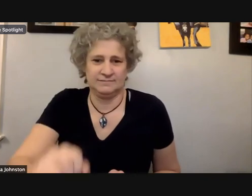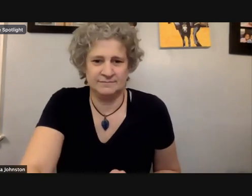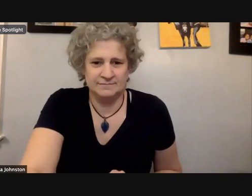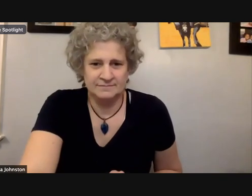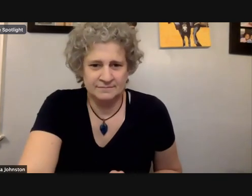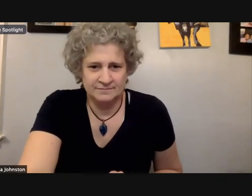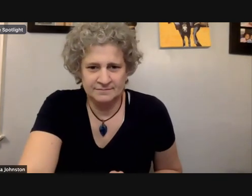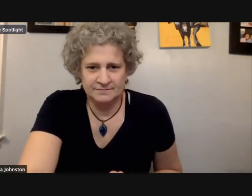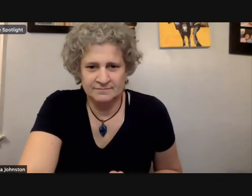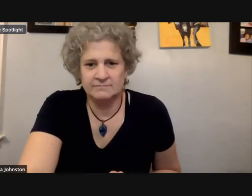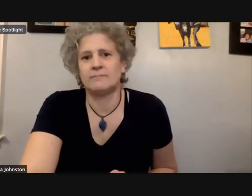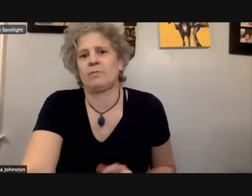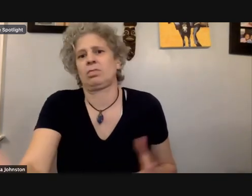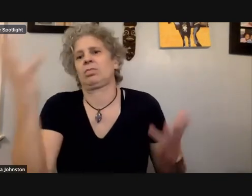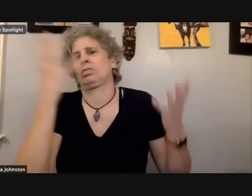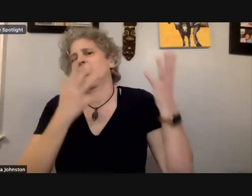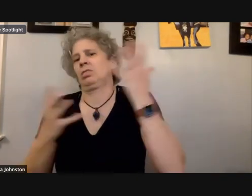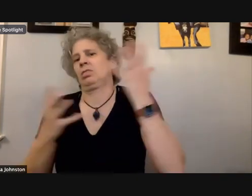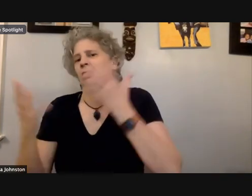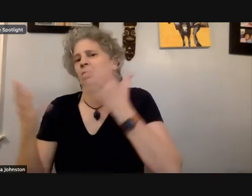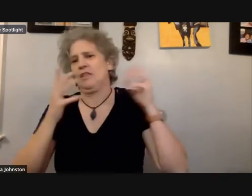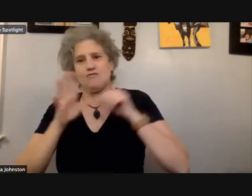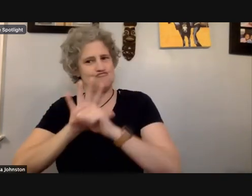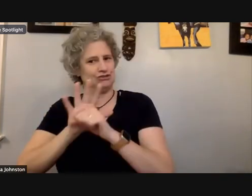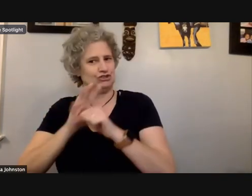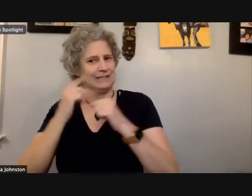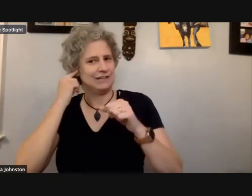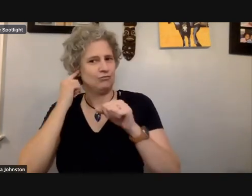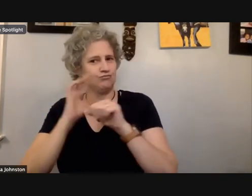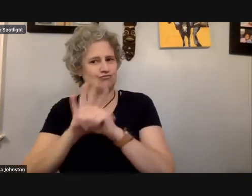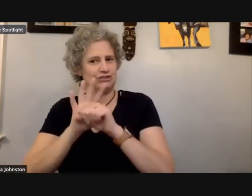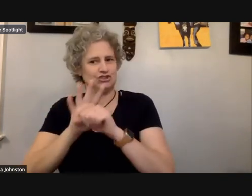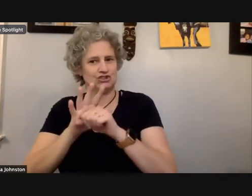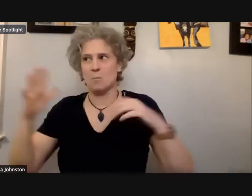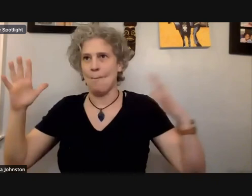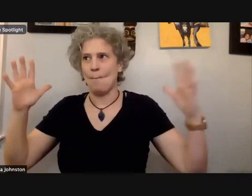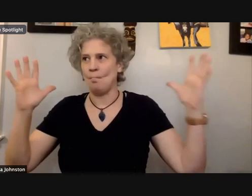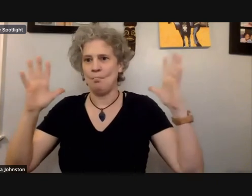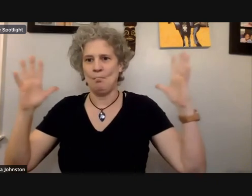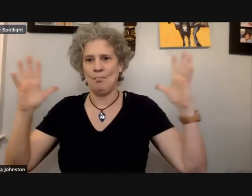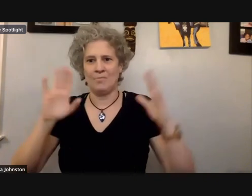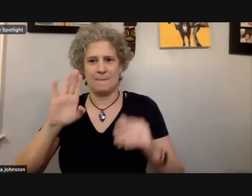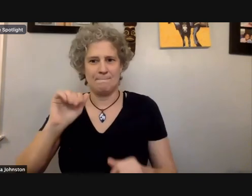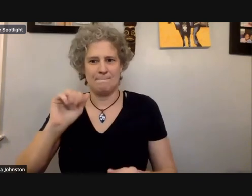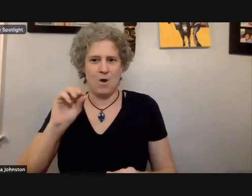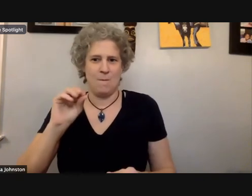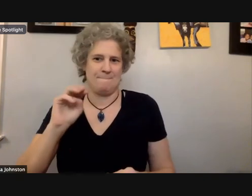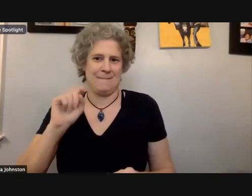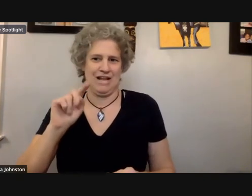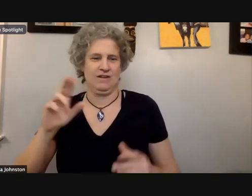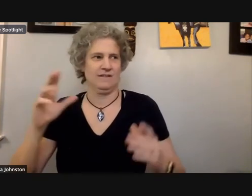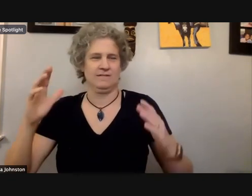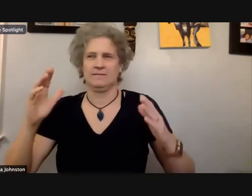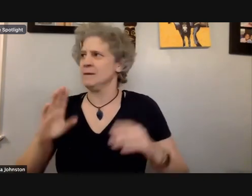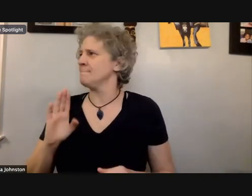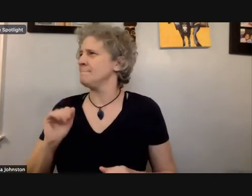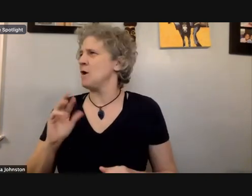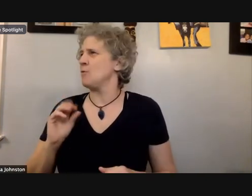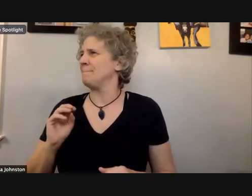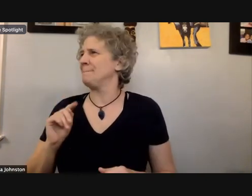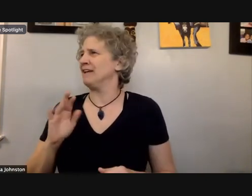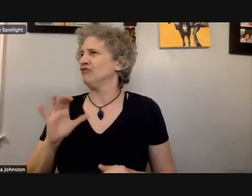probably from excess mucus and your nose running, and then dizziness. I know sometimes people get a lot of ear